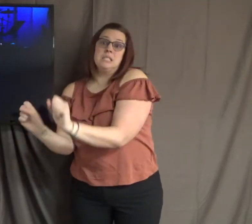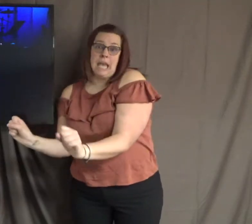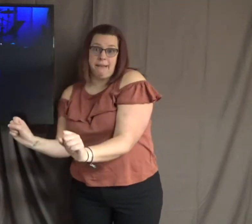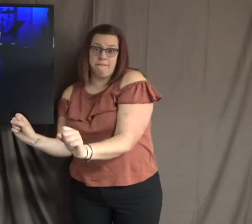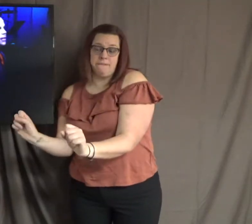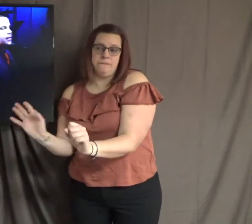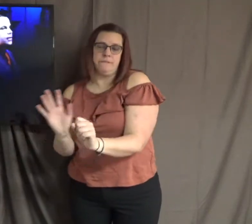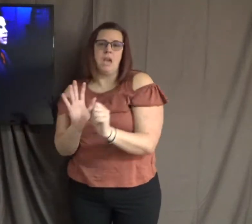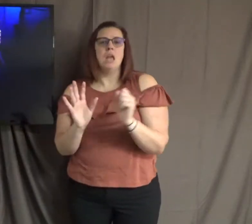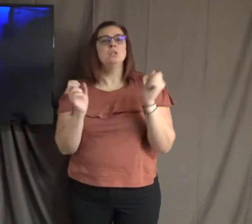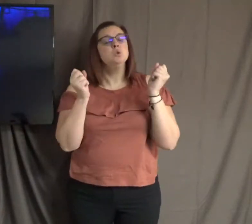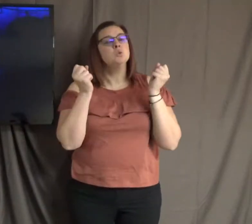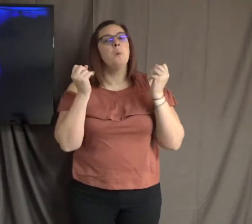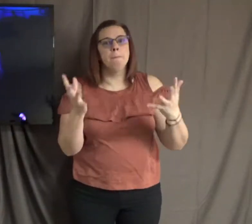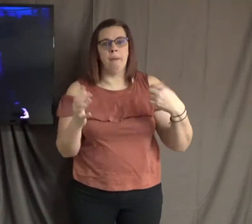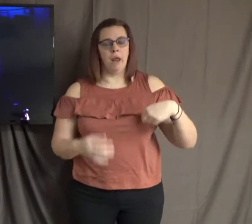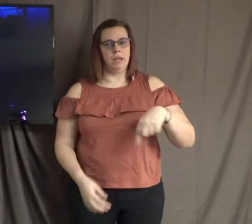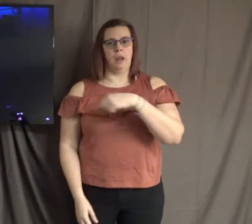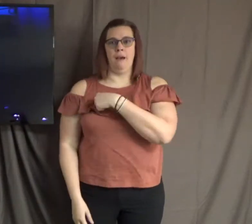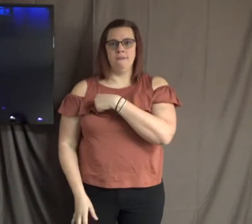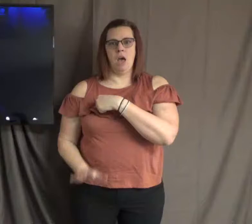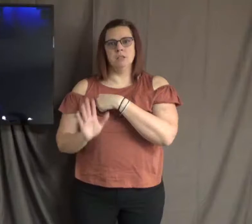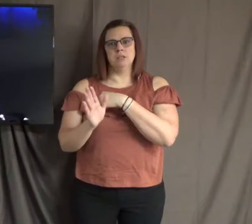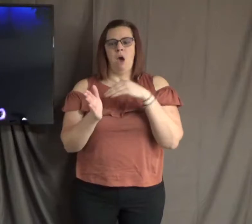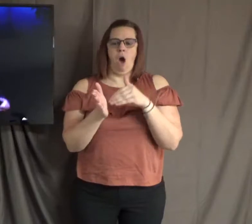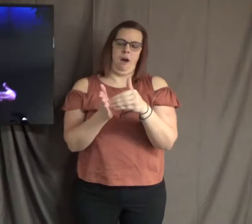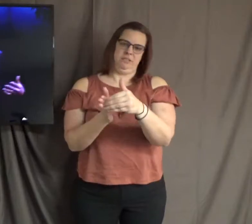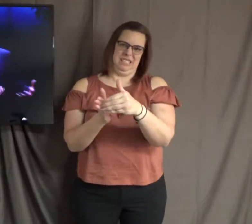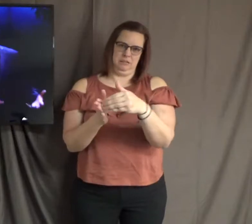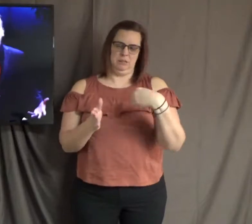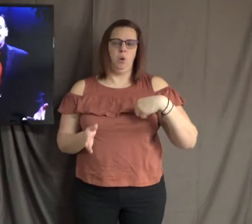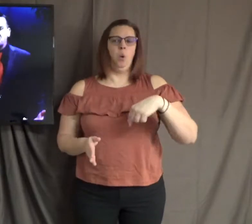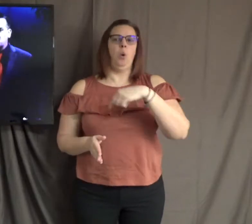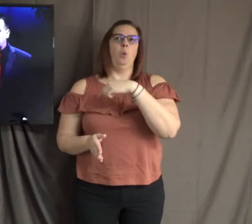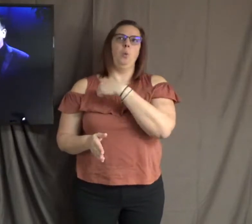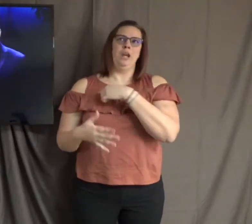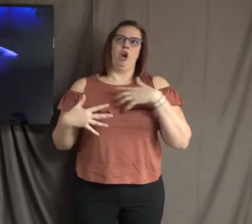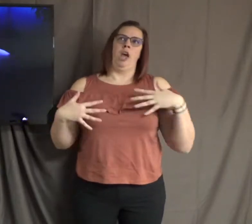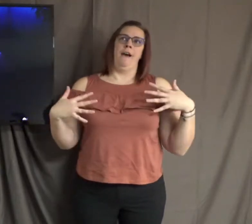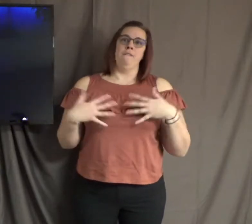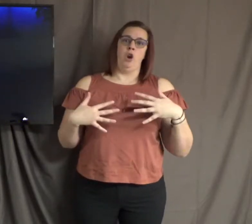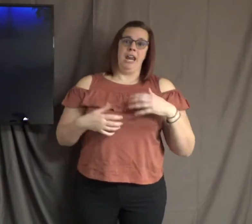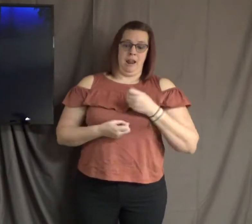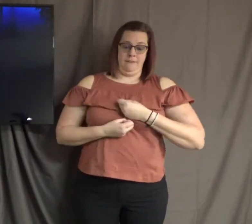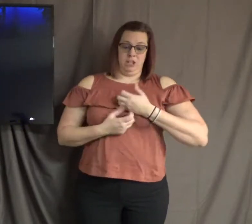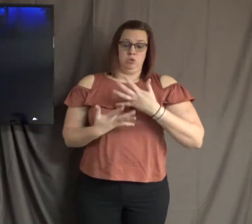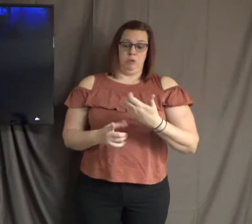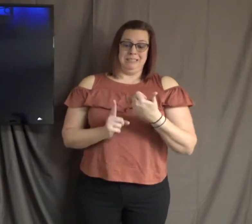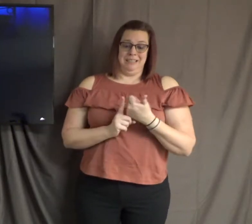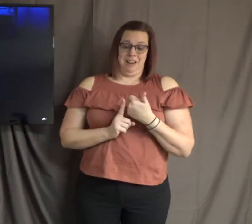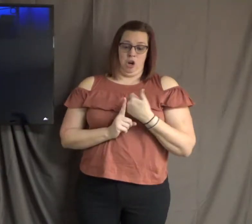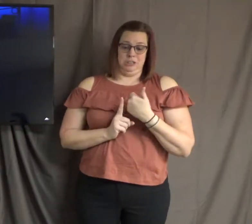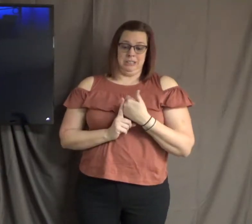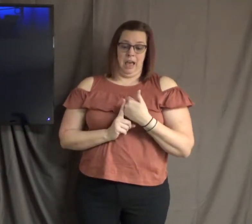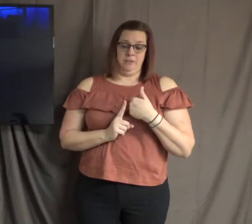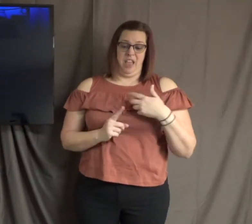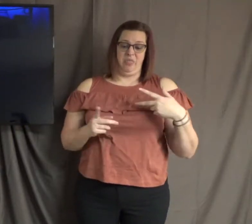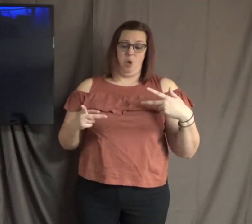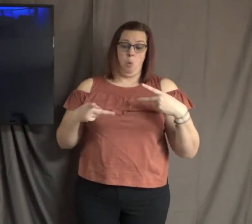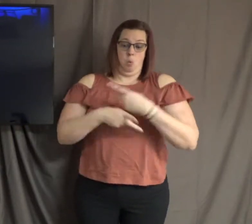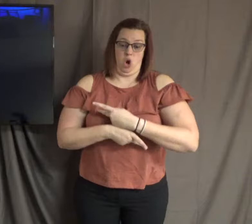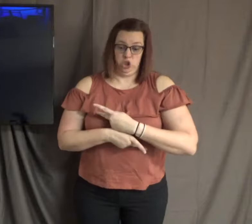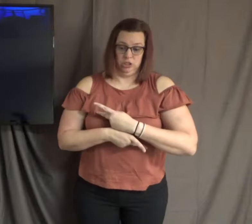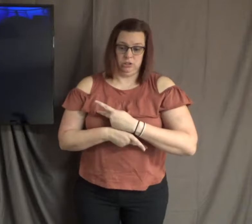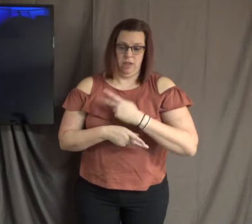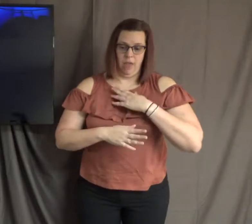often, we're so afraid of expressing ourselves at our worst that we inhibit the best of